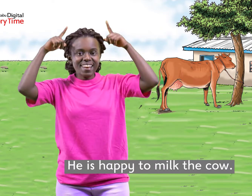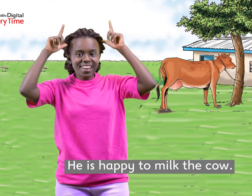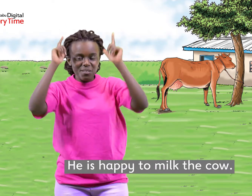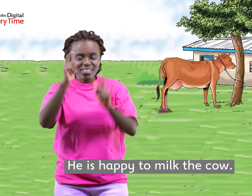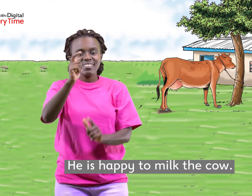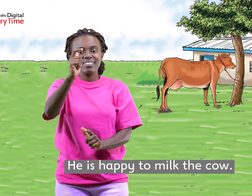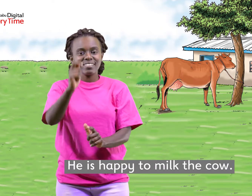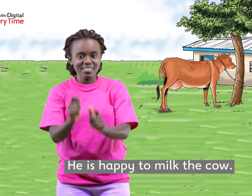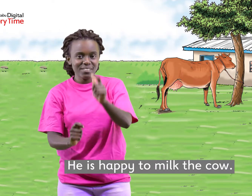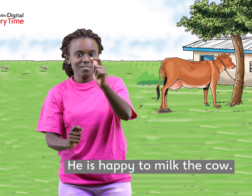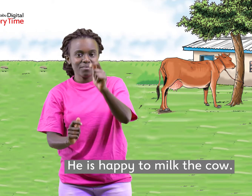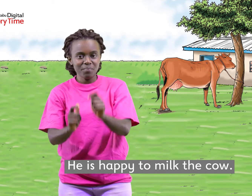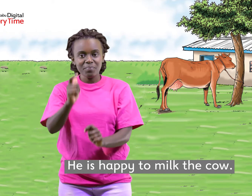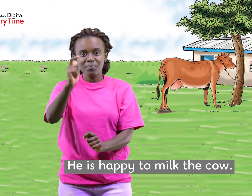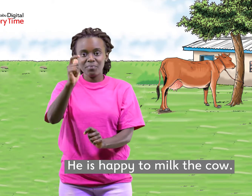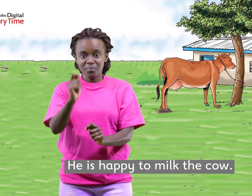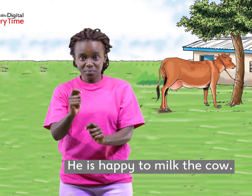He is happy to milk the cow.